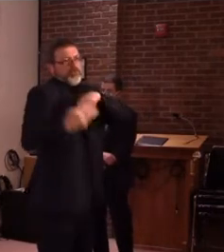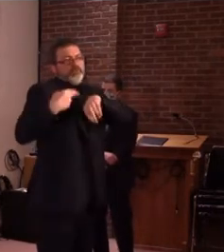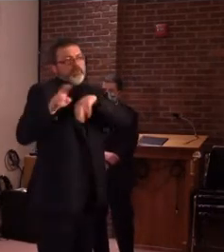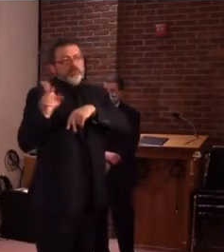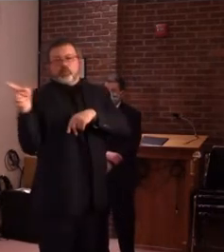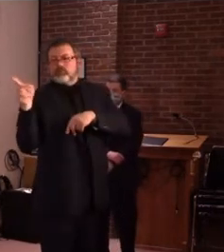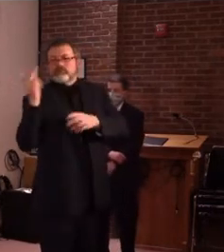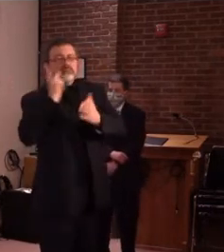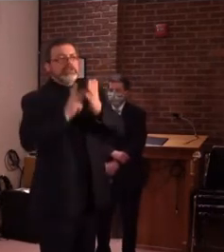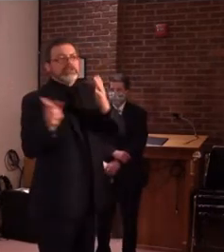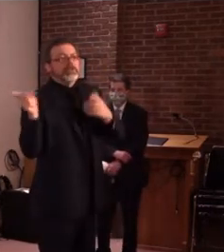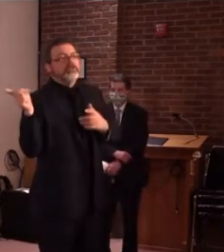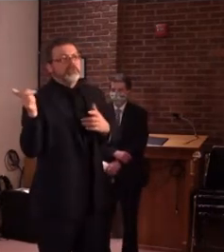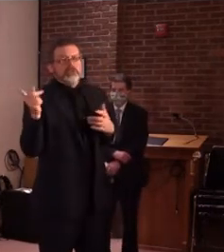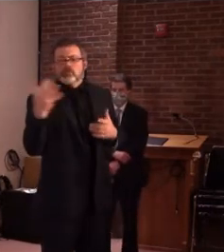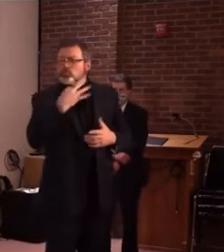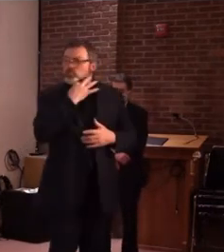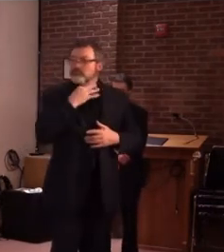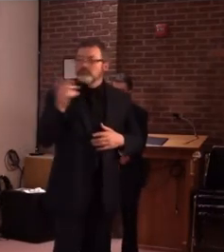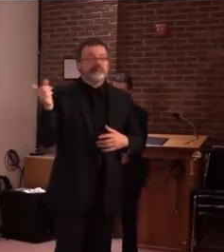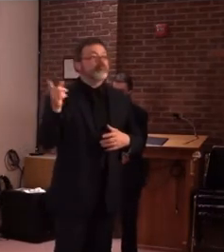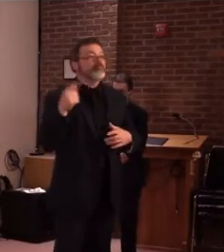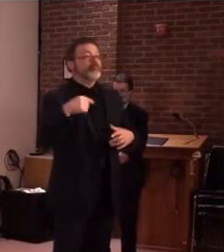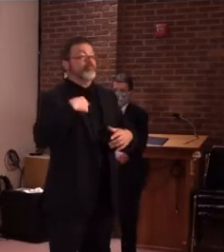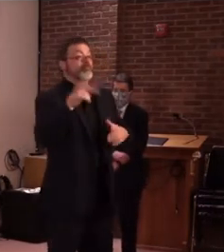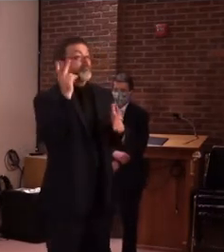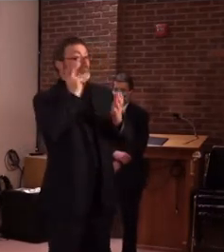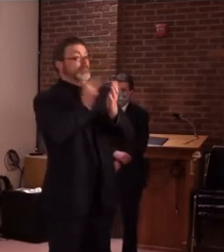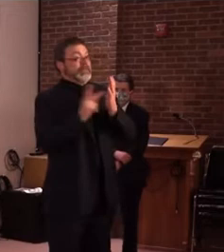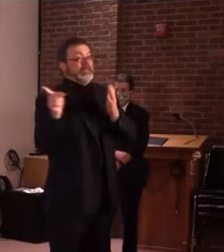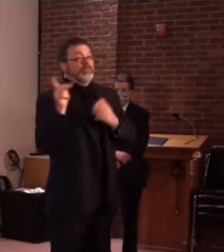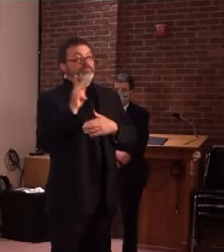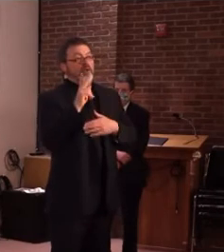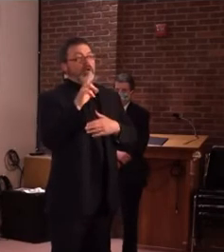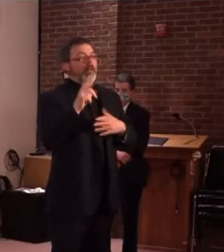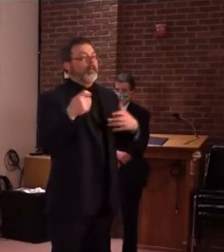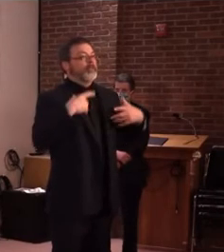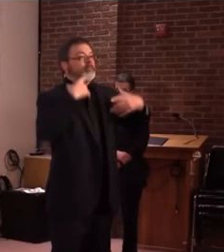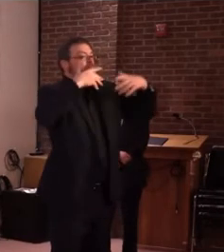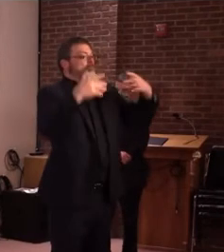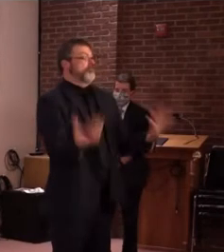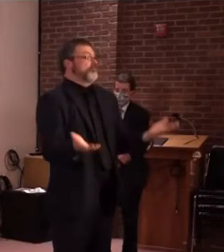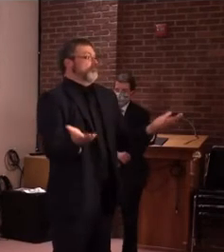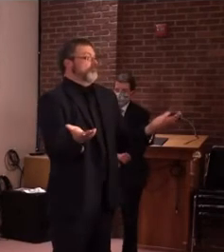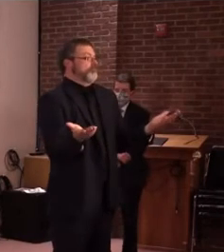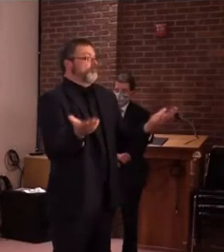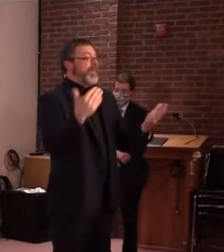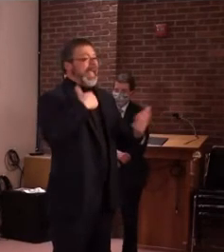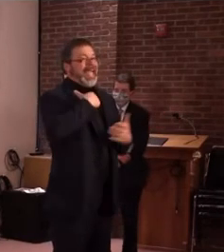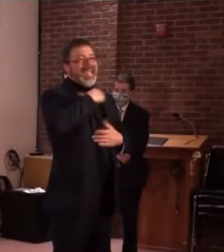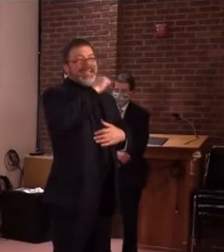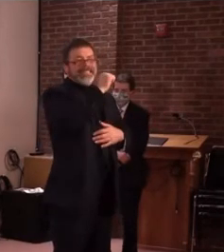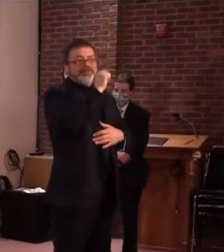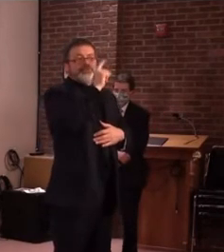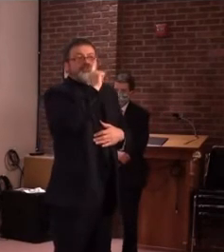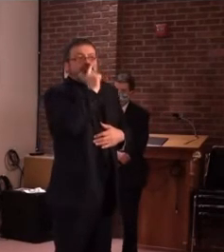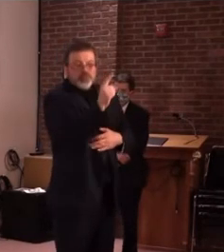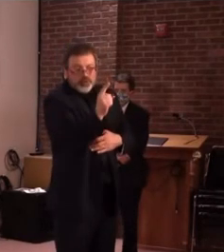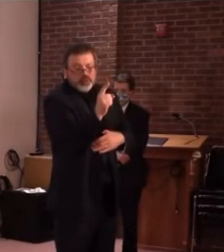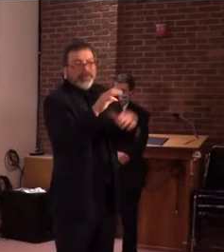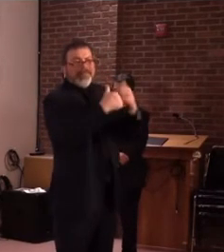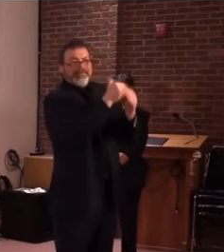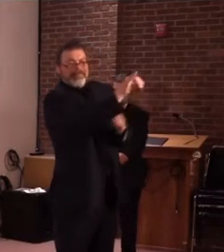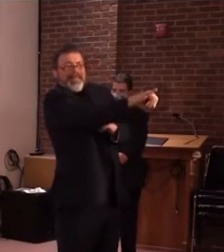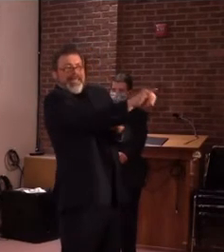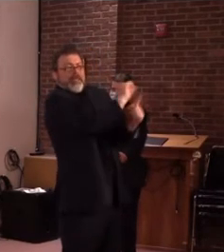Yes, without knowing the exact setup, what I could imagine is under low or no contact professional